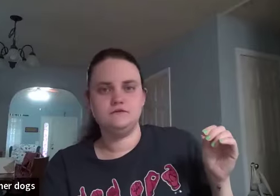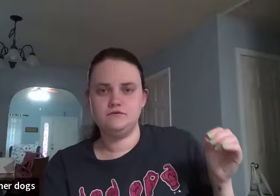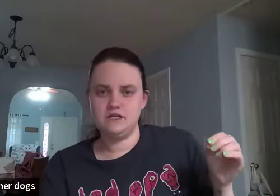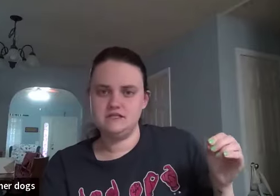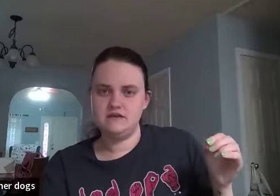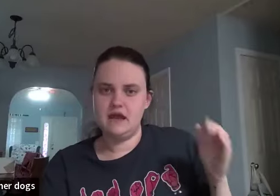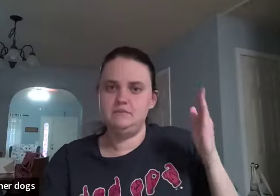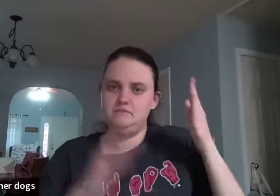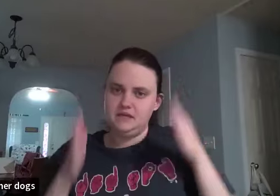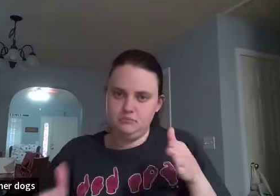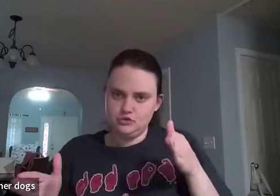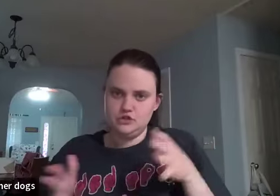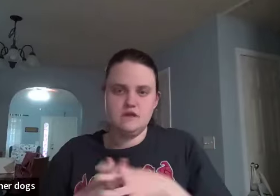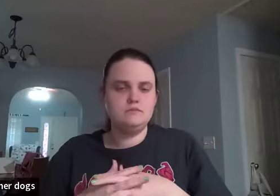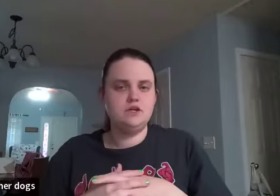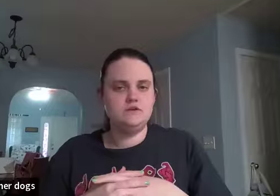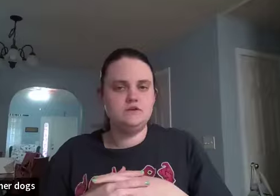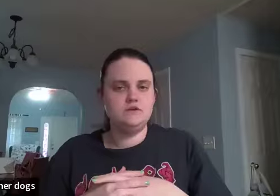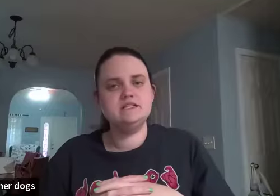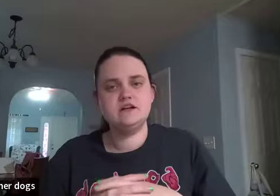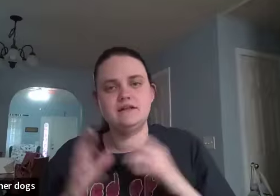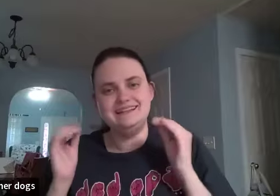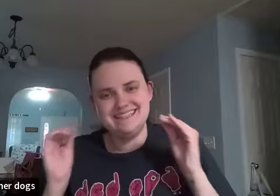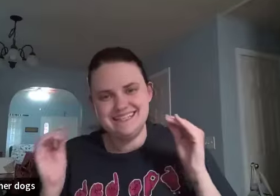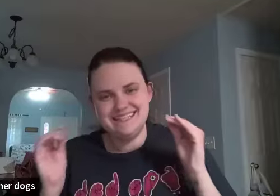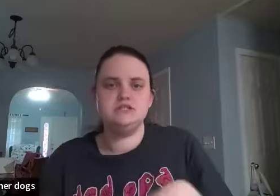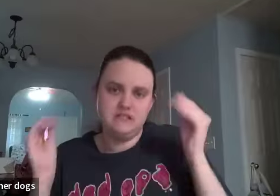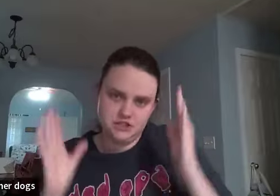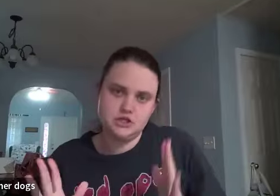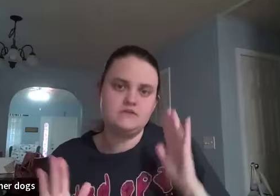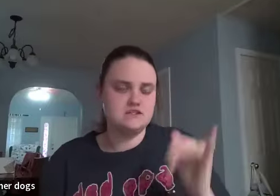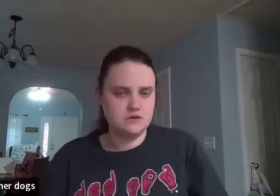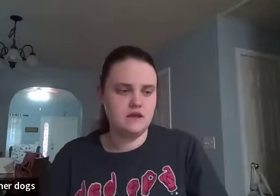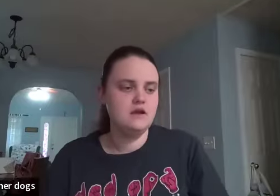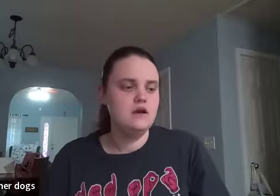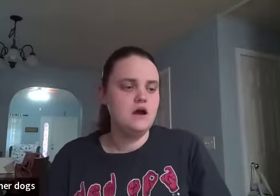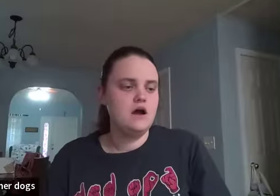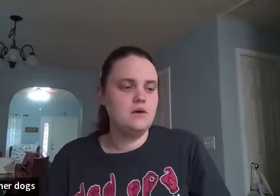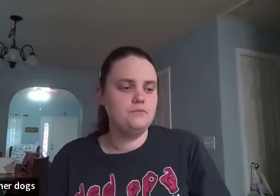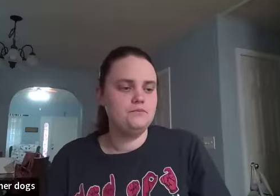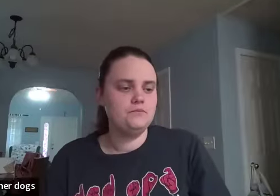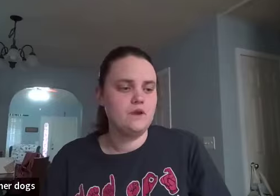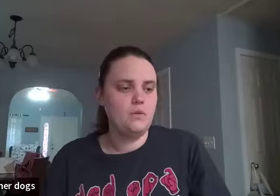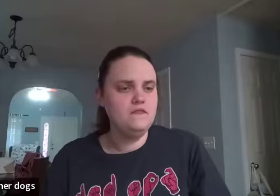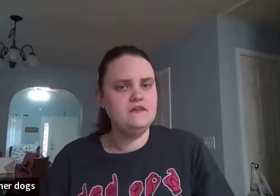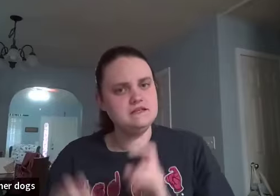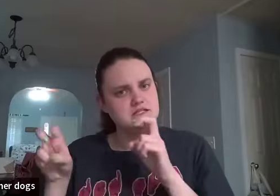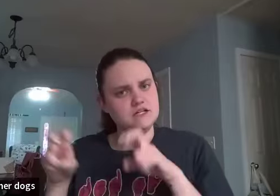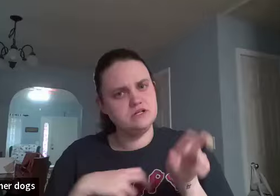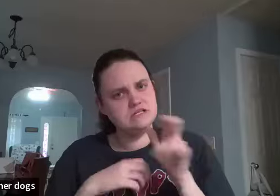different phrases and adding peoples to them, if you remember when we did our like teach, teacher, that sort of thing, one thing that does not